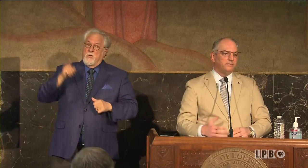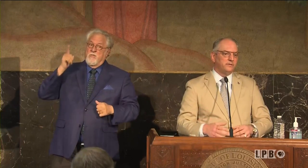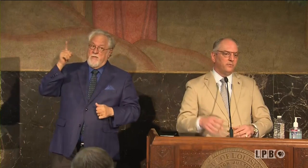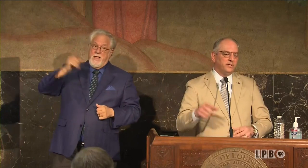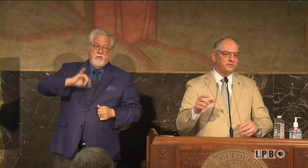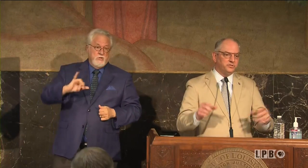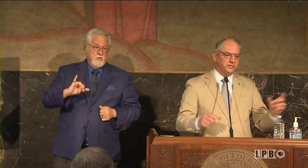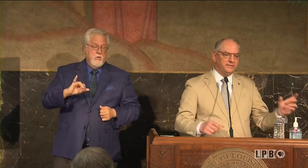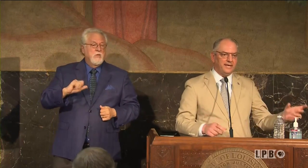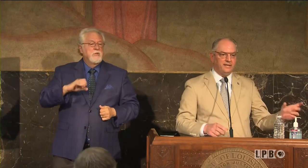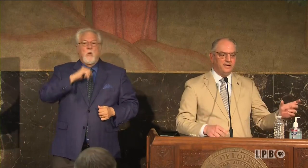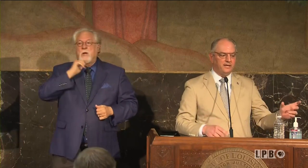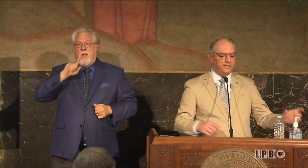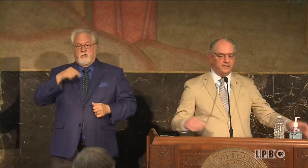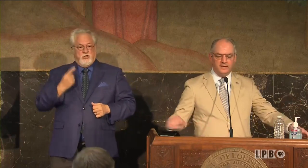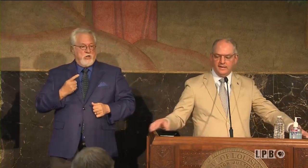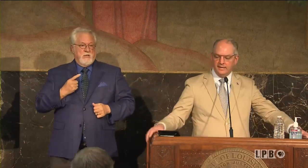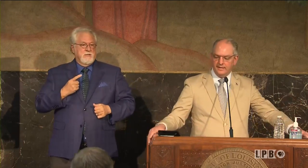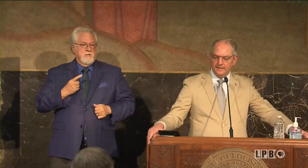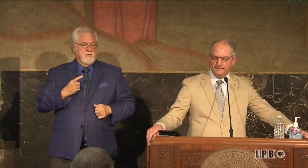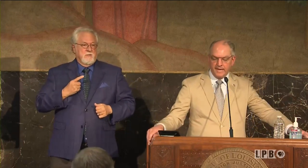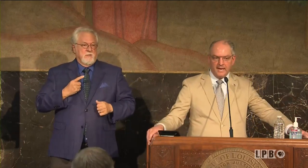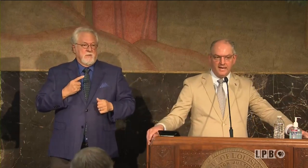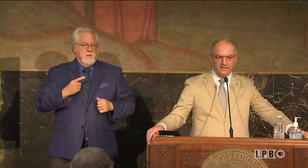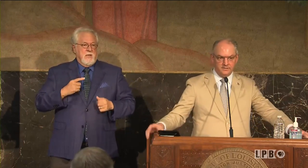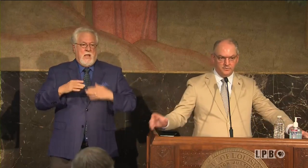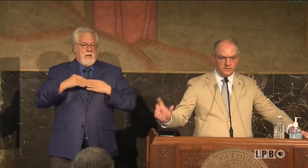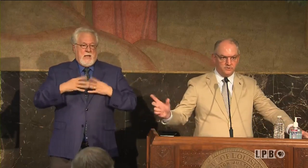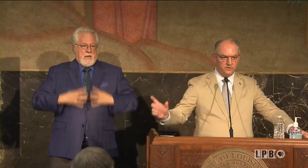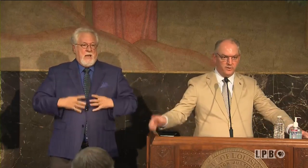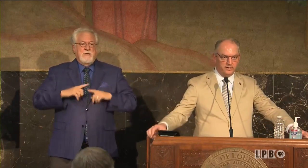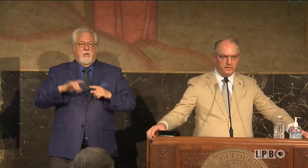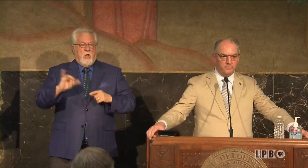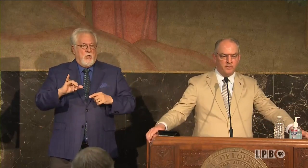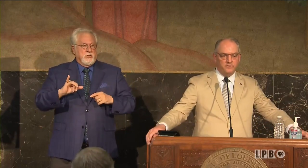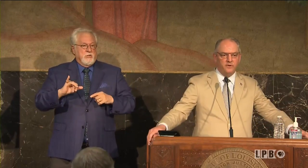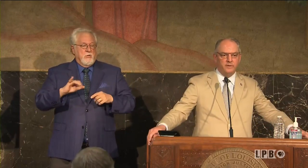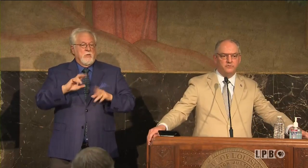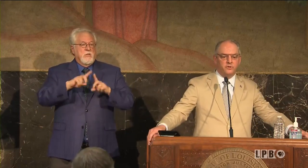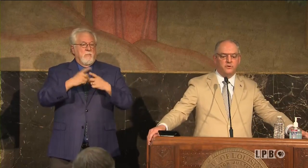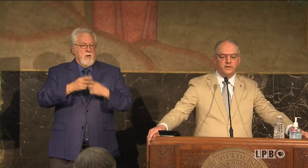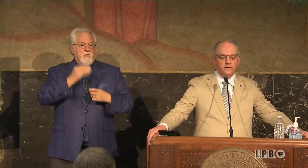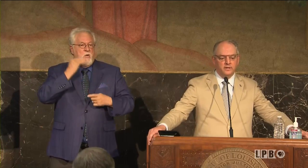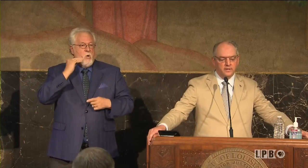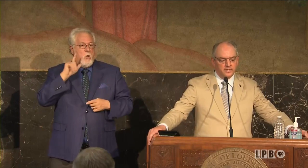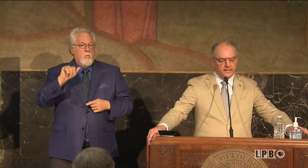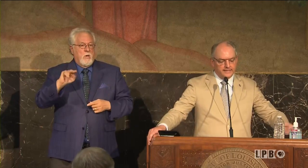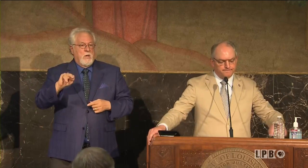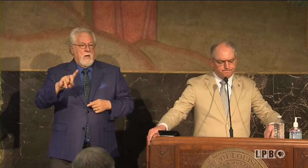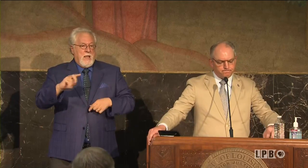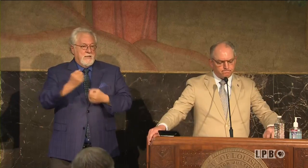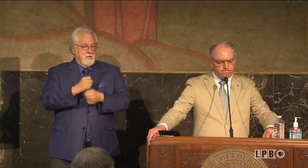well. So it wasn't just in the guidelines, it was also in the Department of Homeland Security